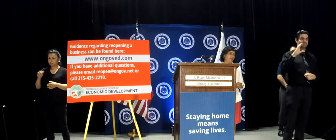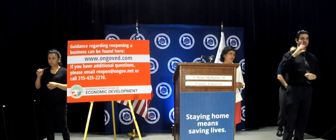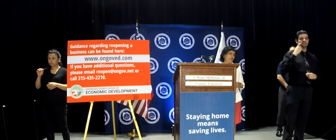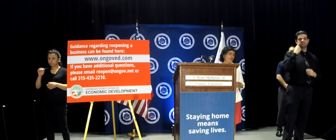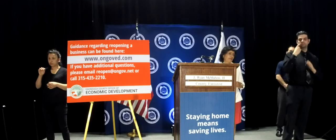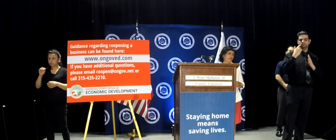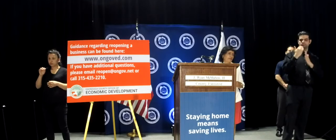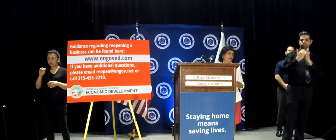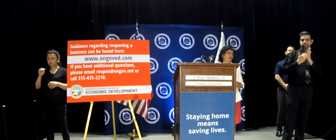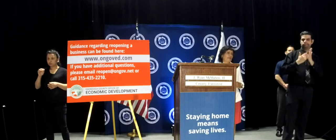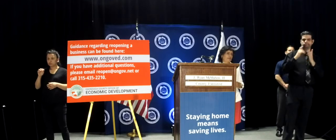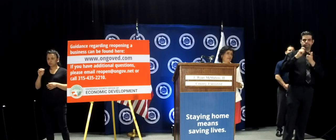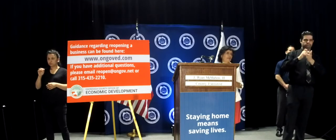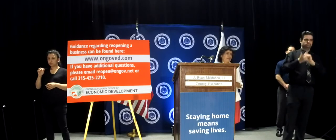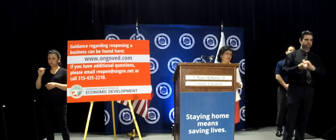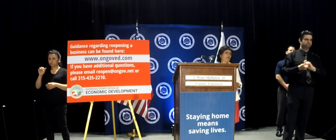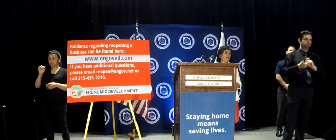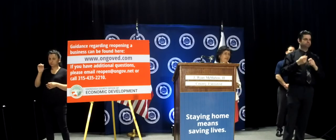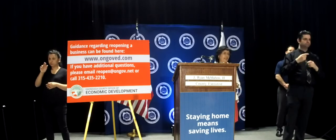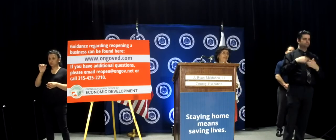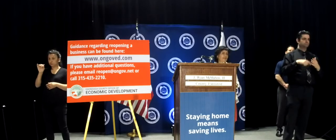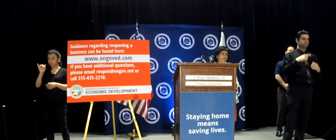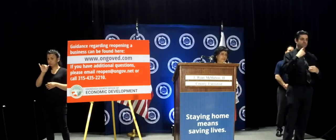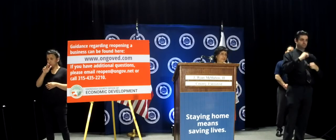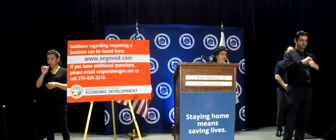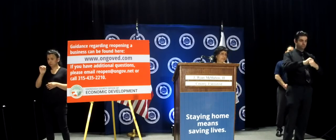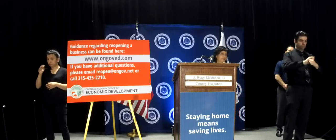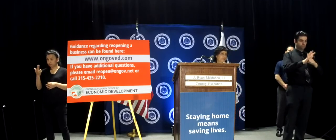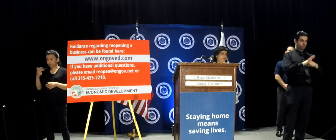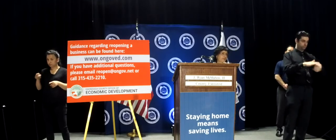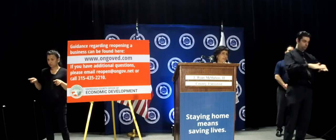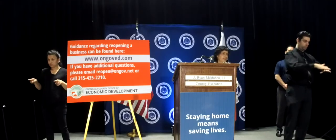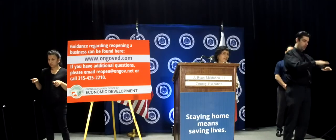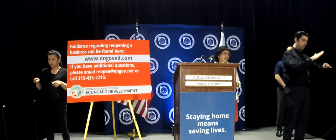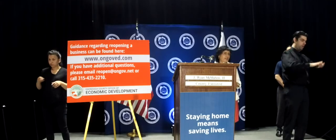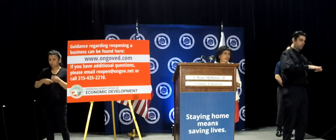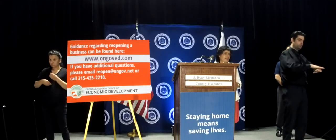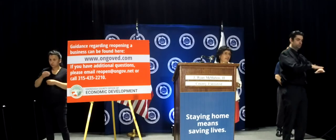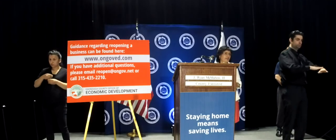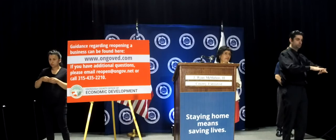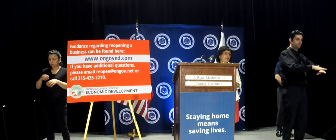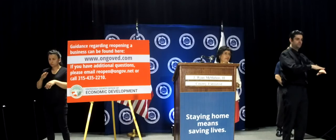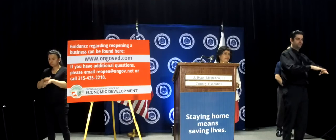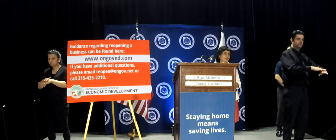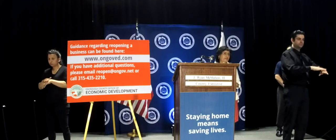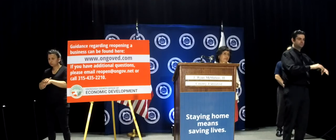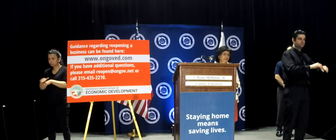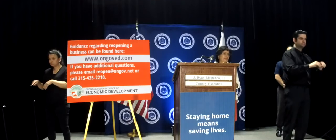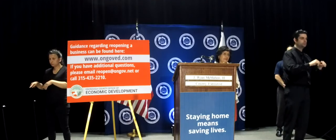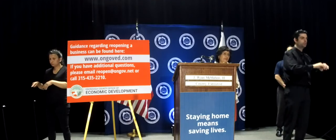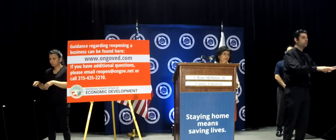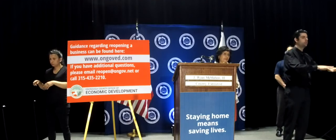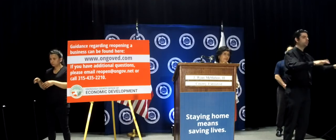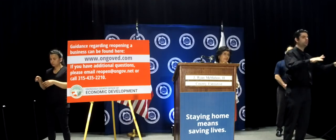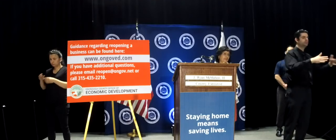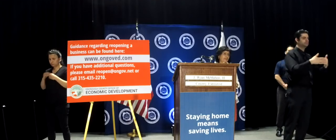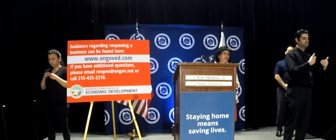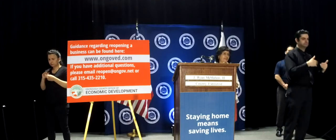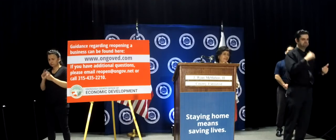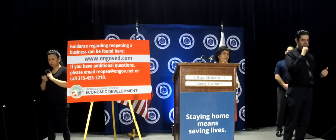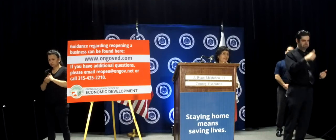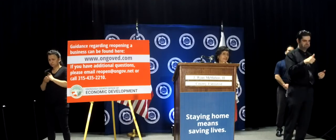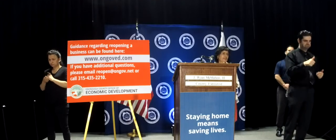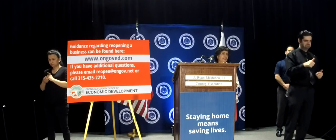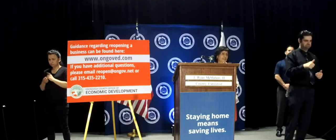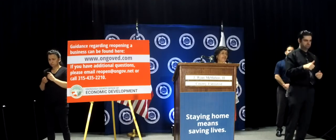as transmissible on a surface Right. as it was initially thought? Because I've personally spent a fortune in Lysol wipes, and